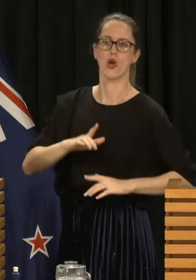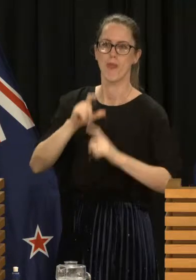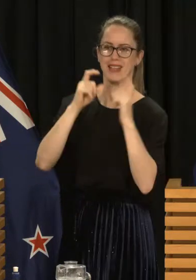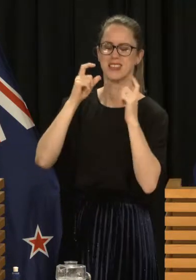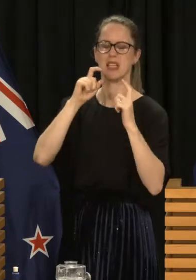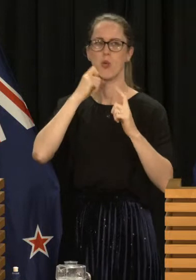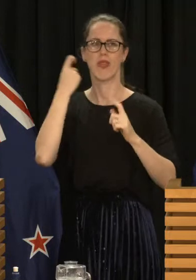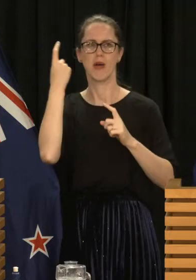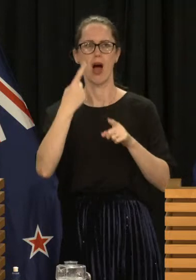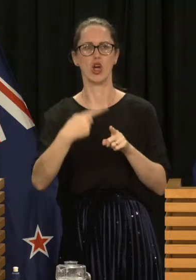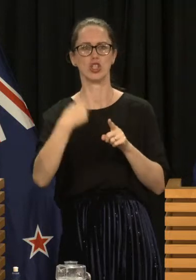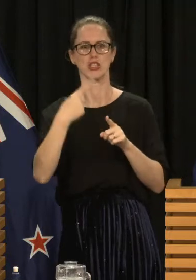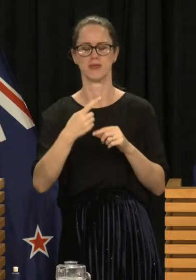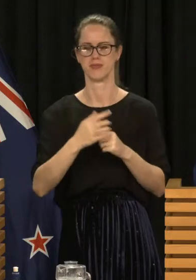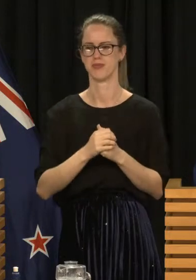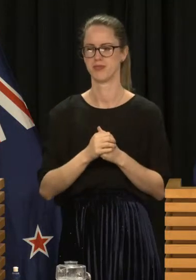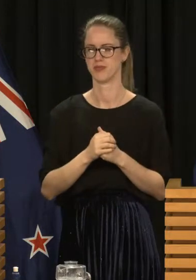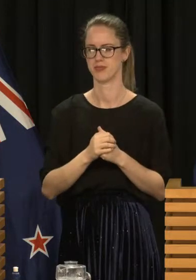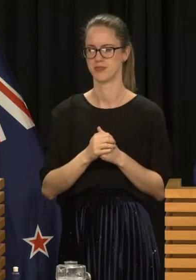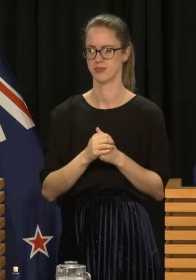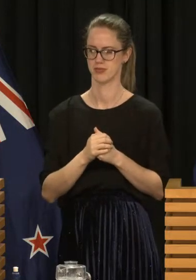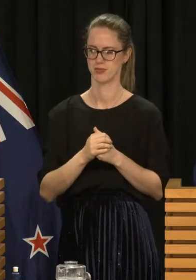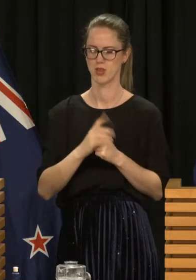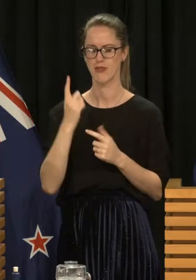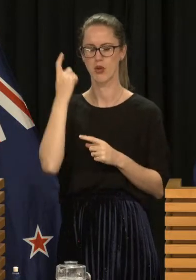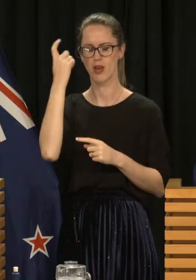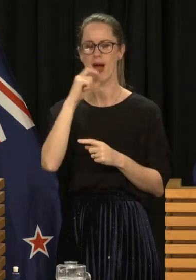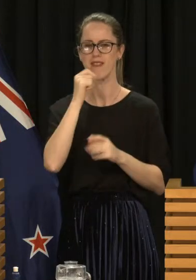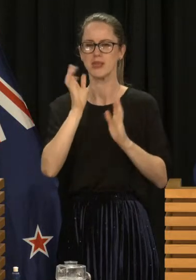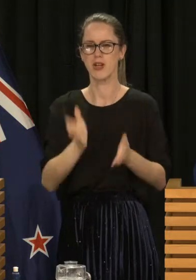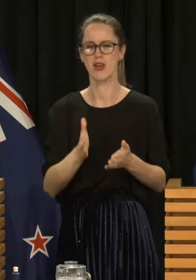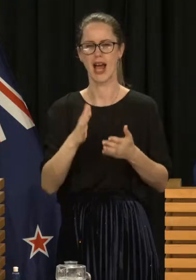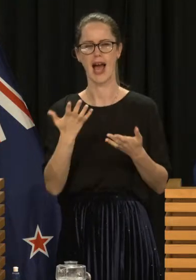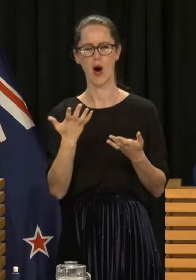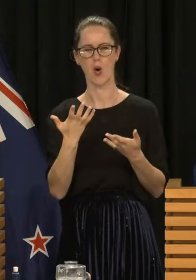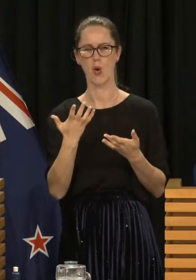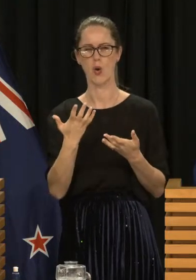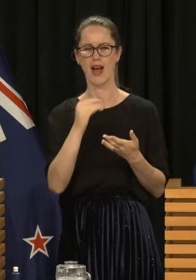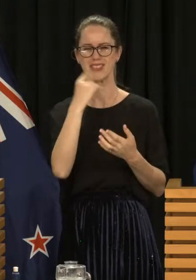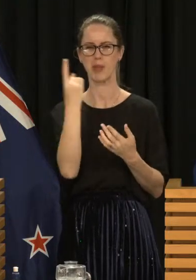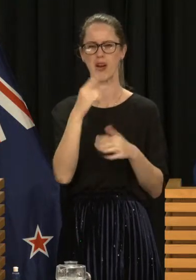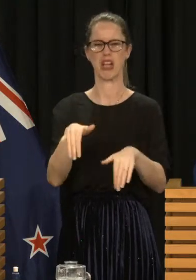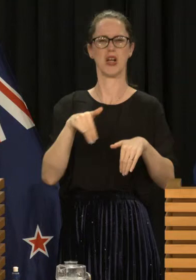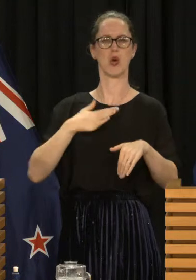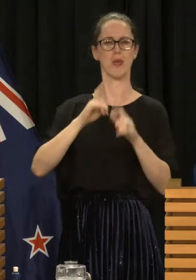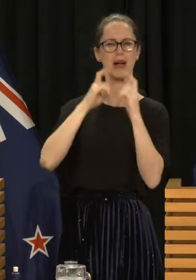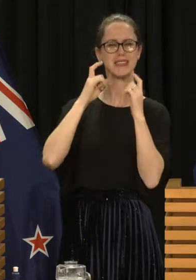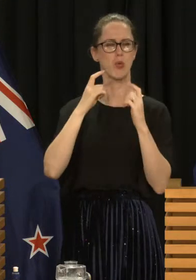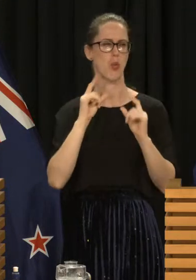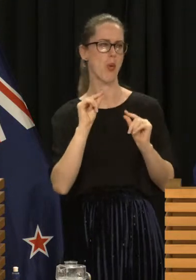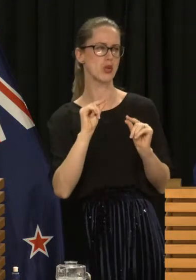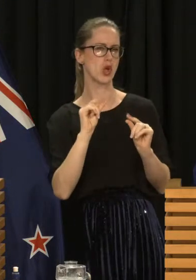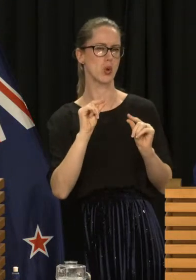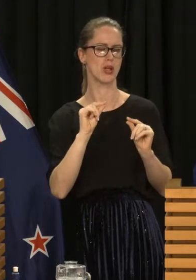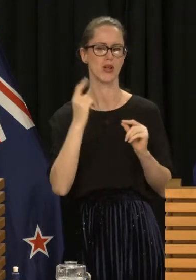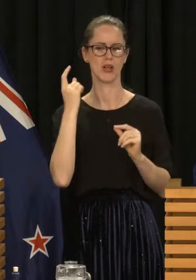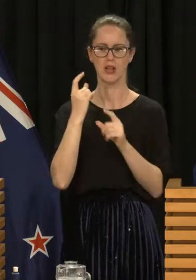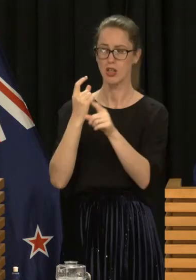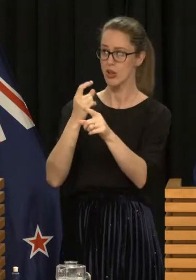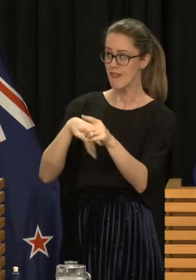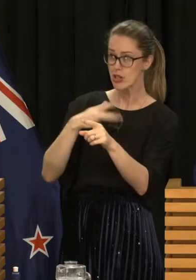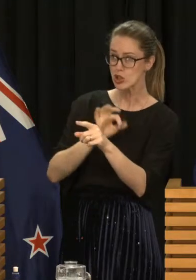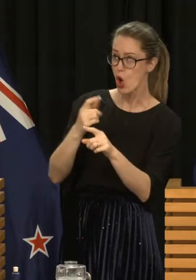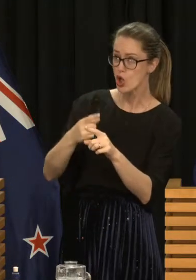consider, when we do make it mandatory, compliance, and how we enforce that, and that takes a few days to work our way through that. Urgency